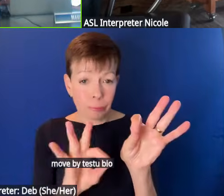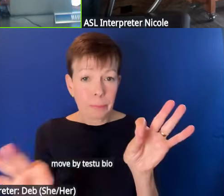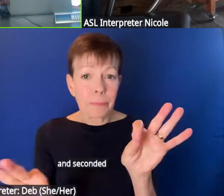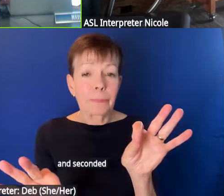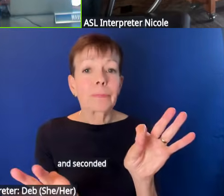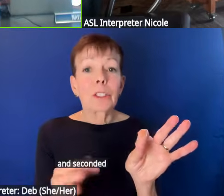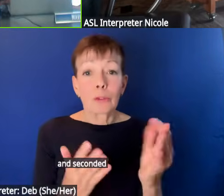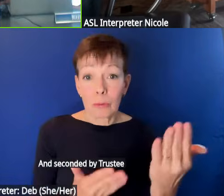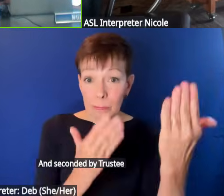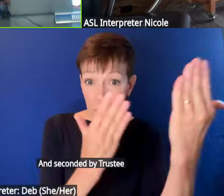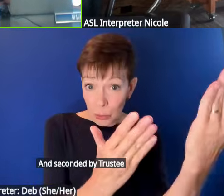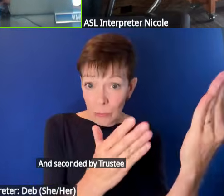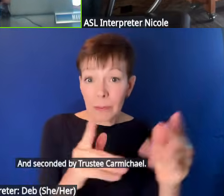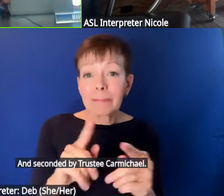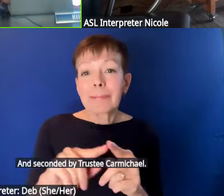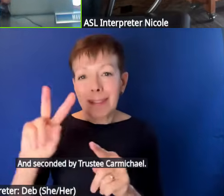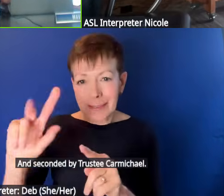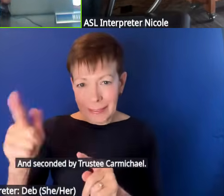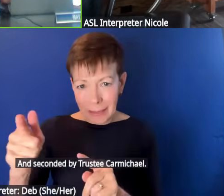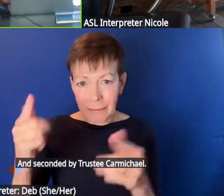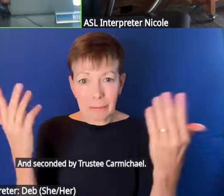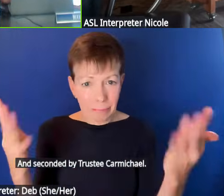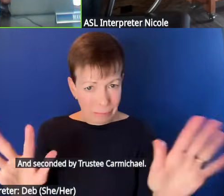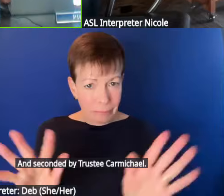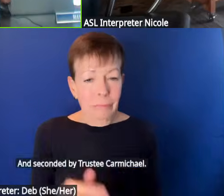trustee Carmichael. Okay.